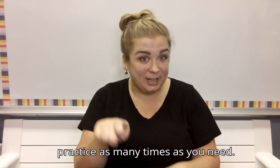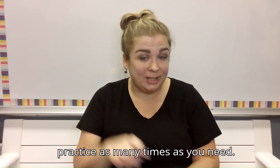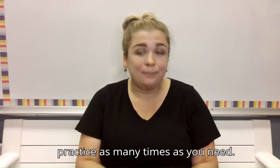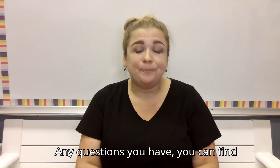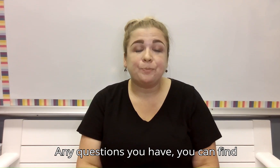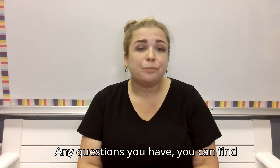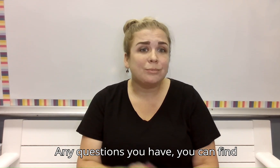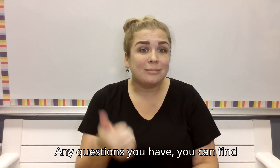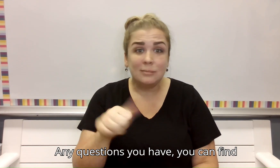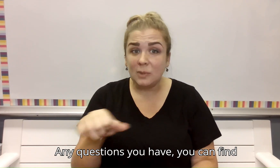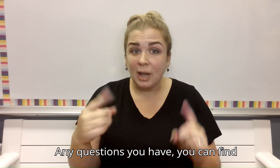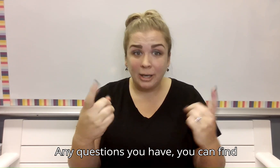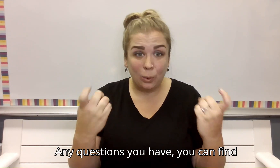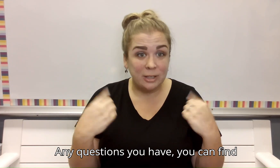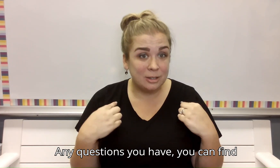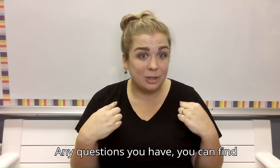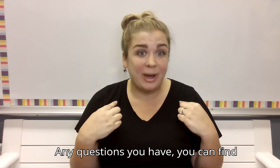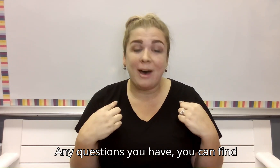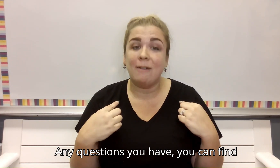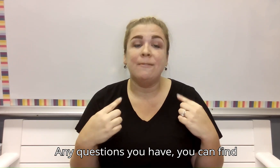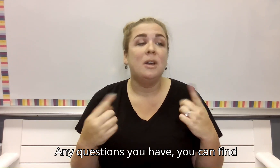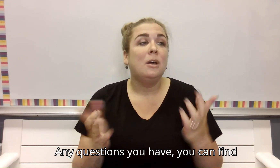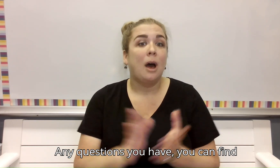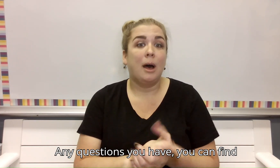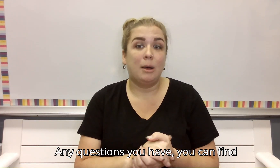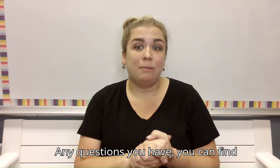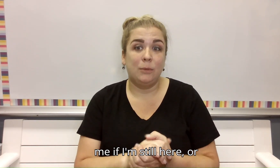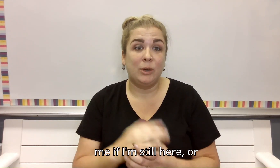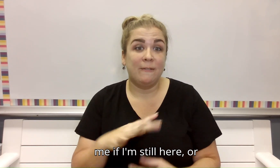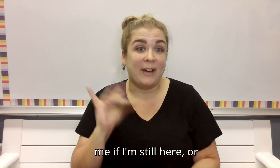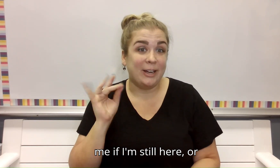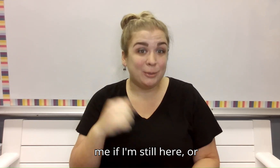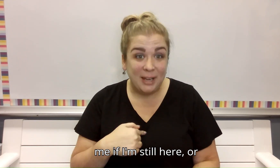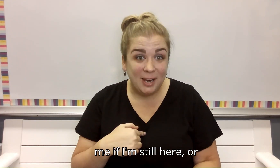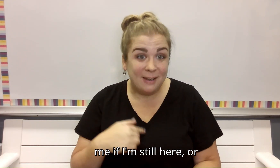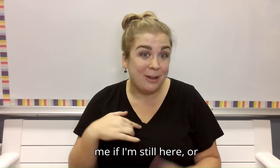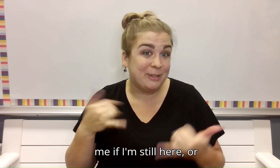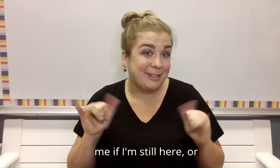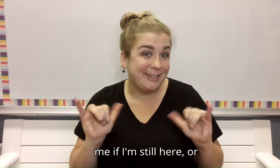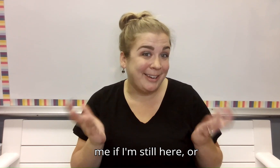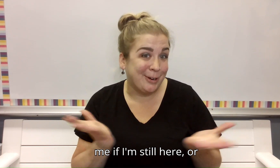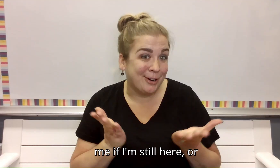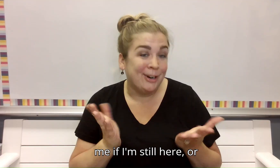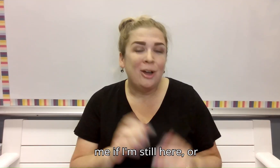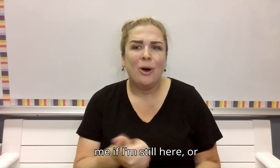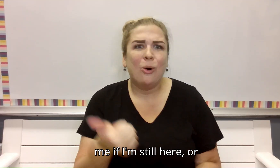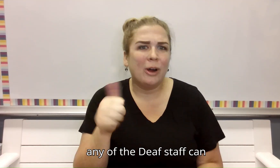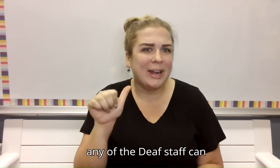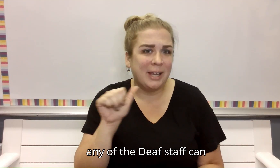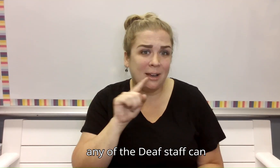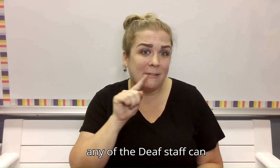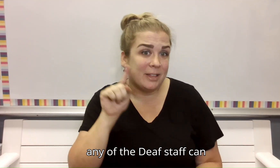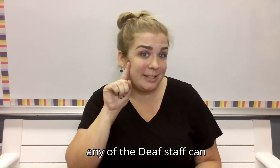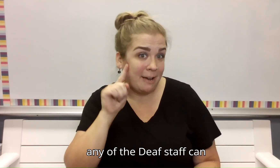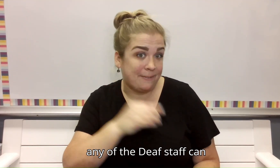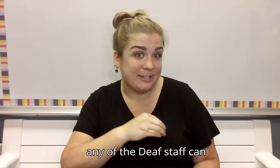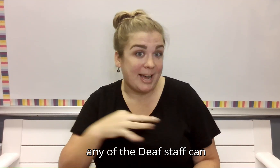need. Any questions you have, you can find me if I'm still here, or any of the deaf